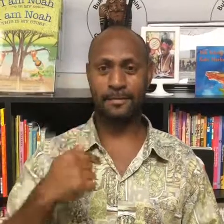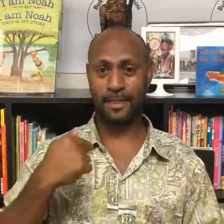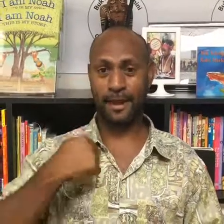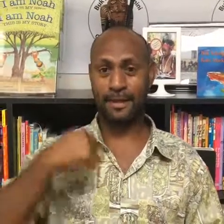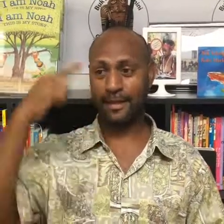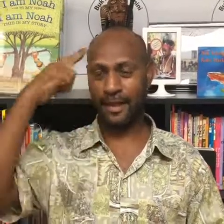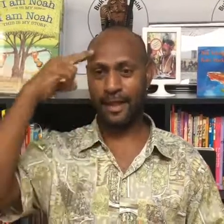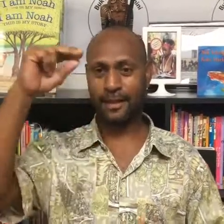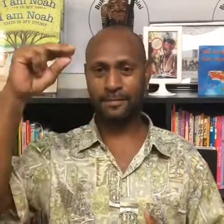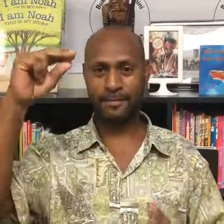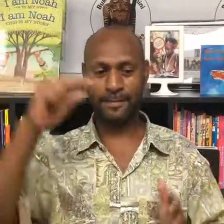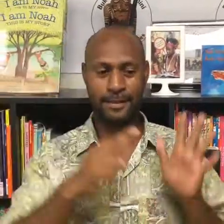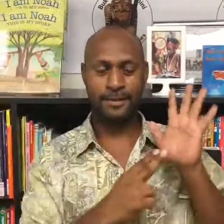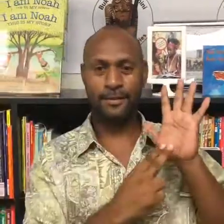Hello, my name